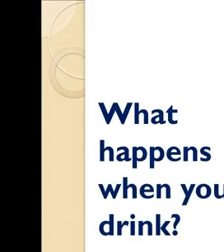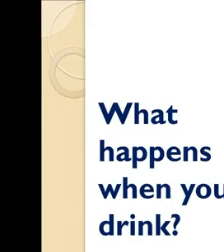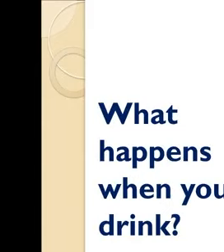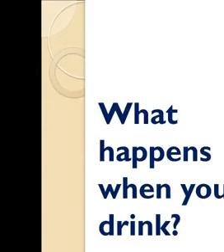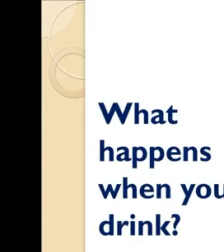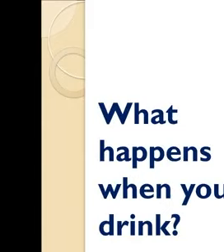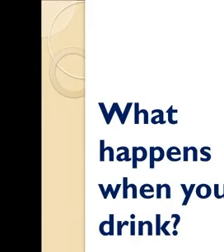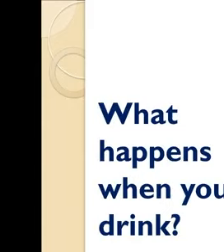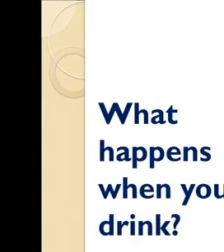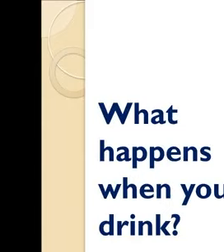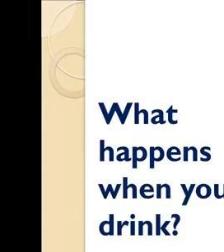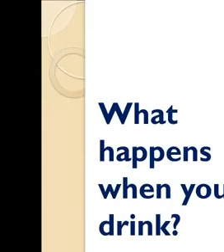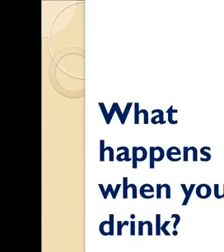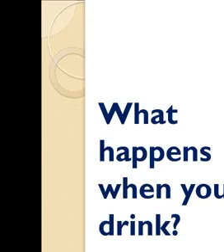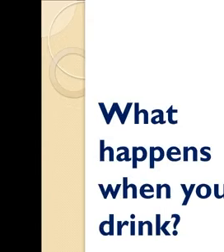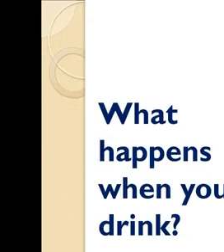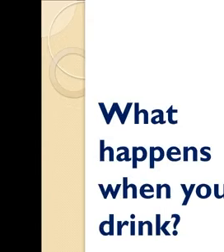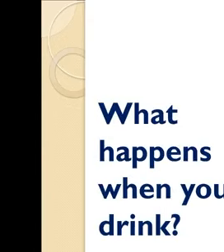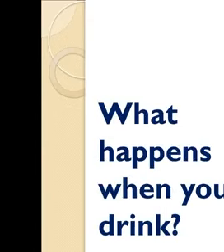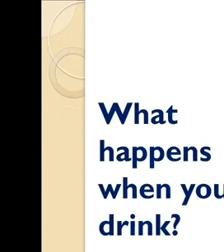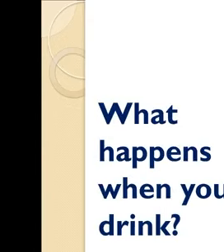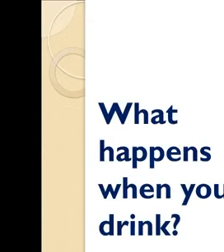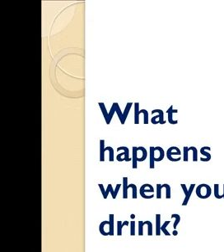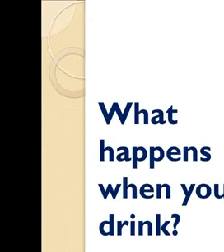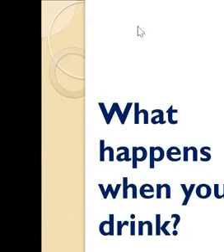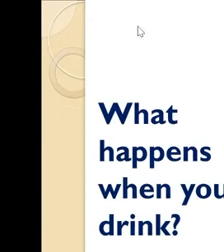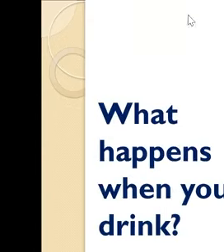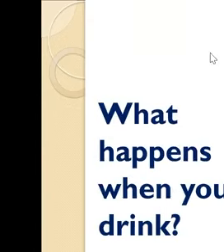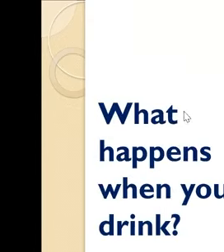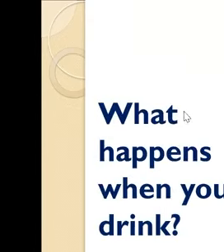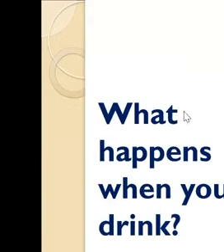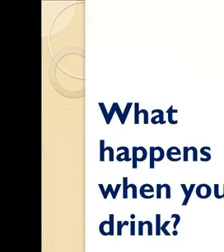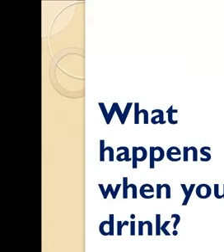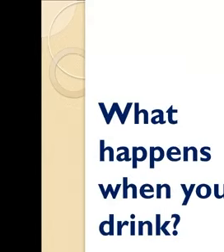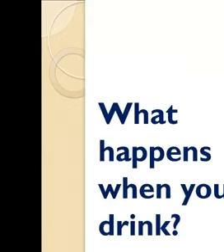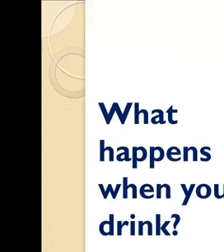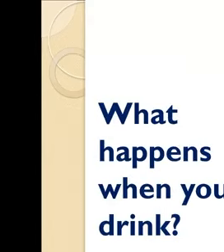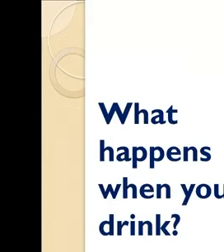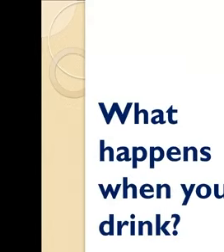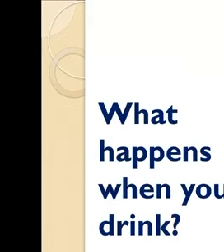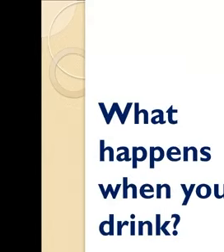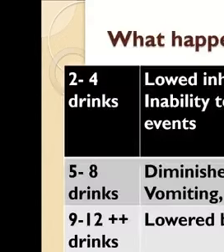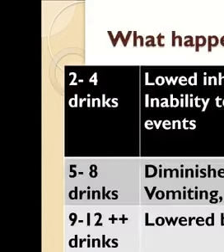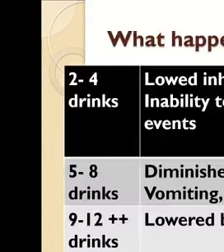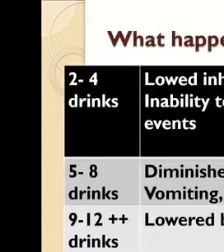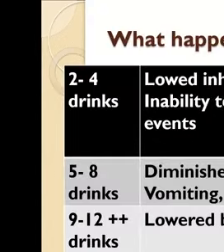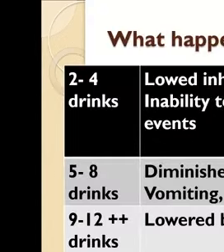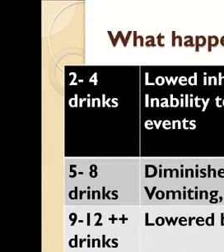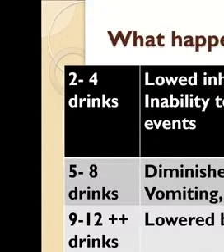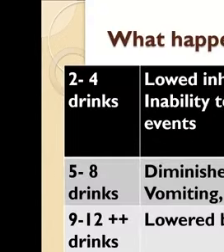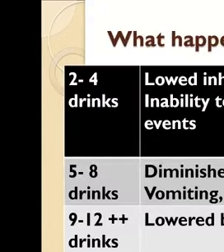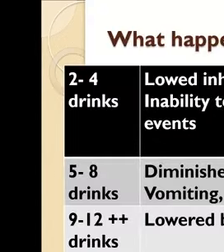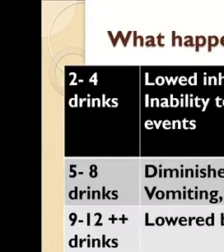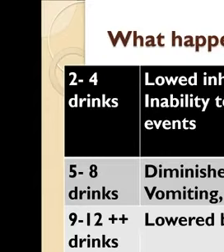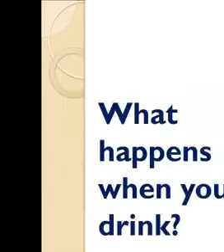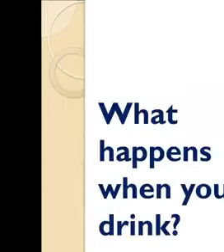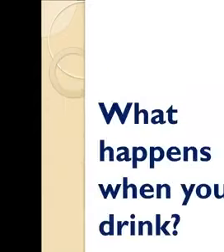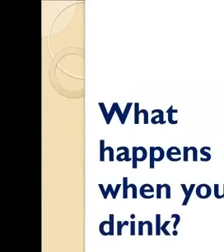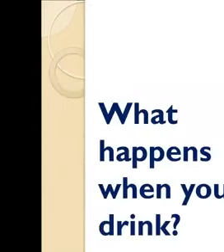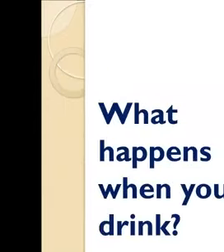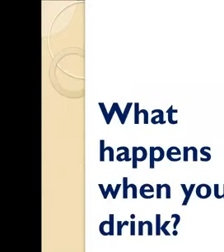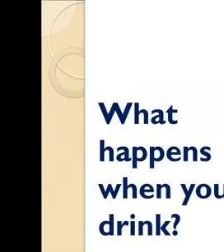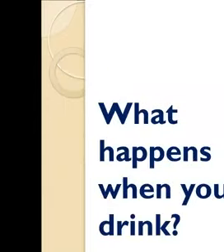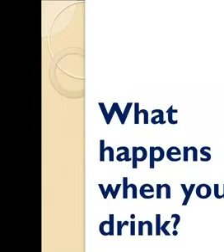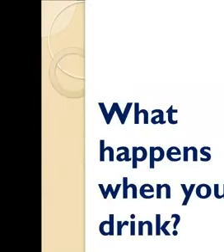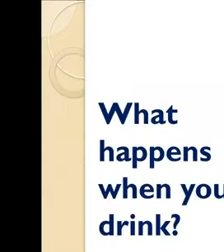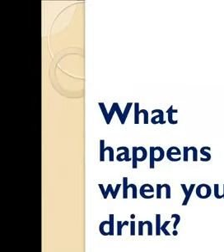to the brain. So let me ask you, for those of us who indulge in alcohol, for those of us who have tasted